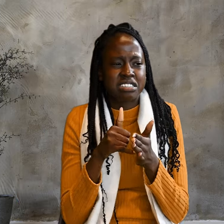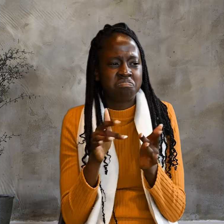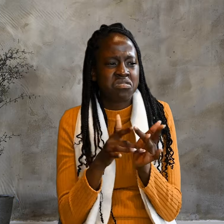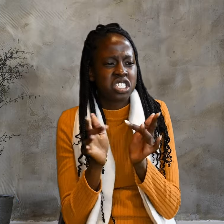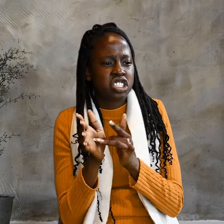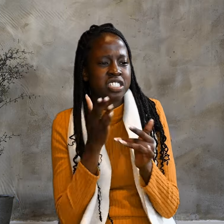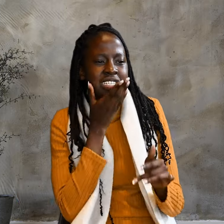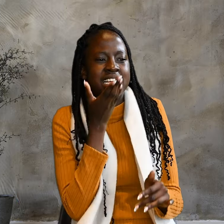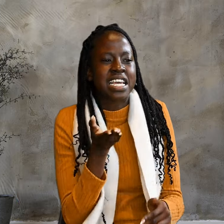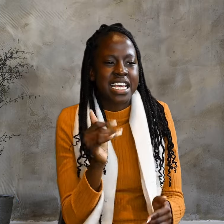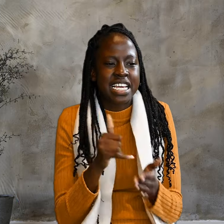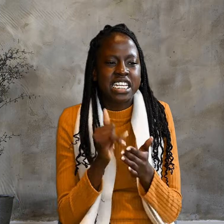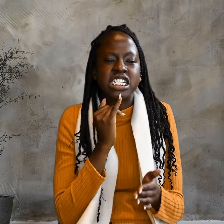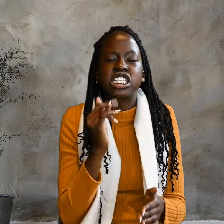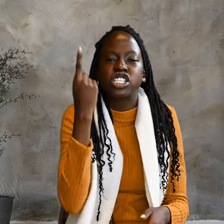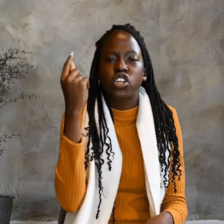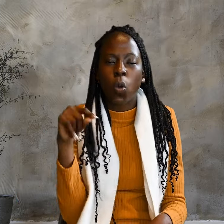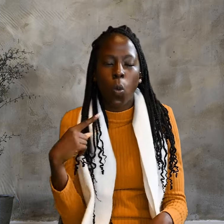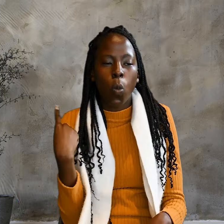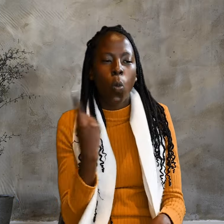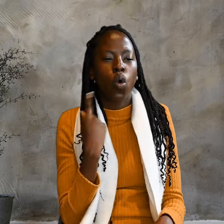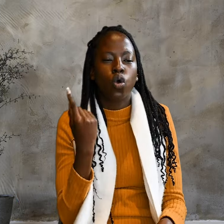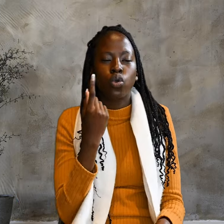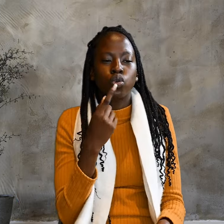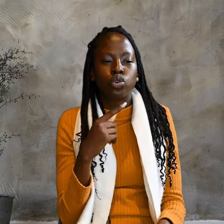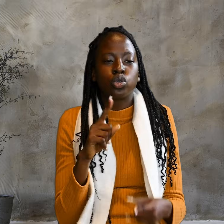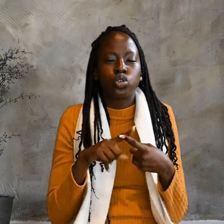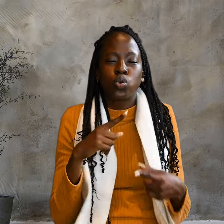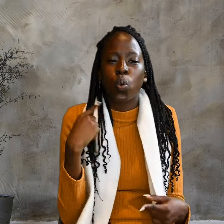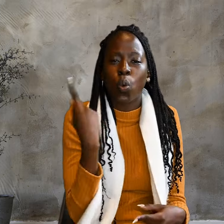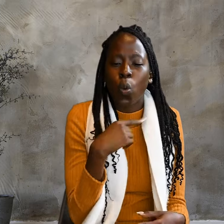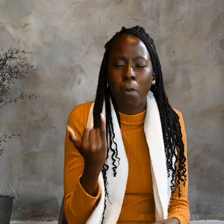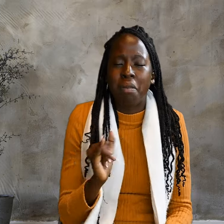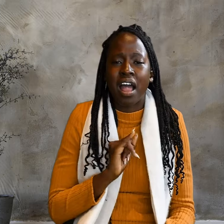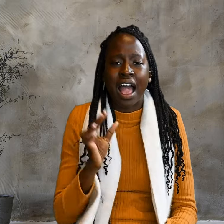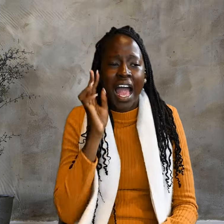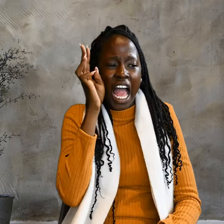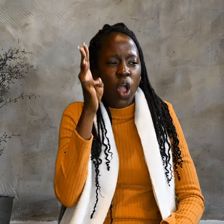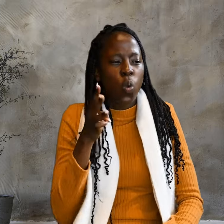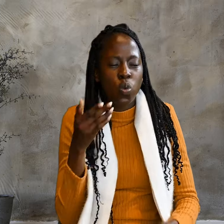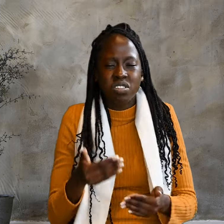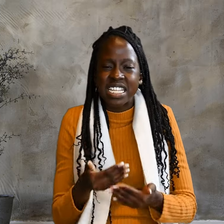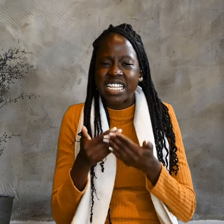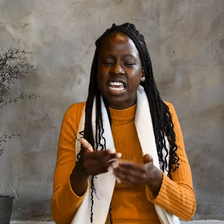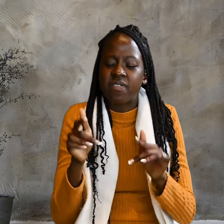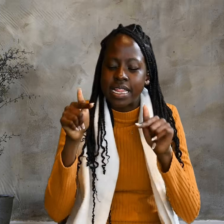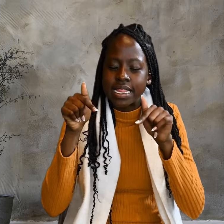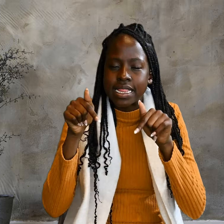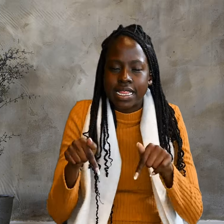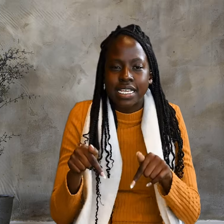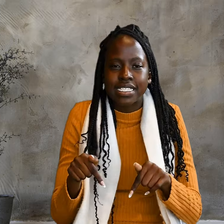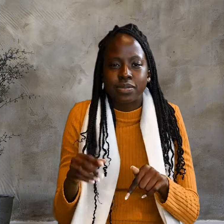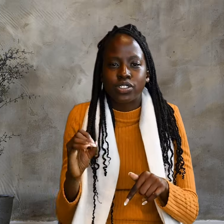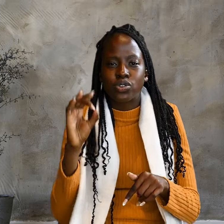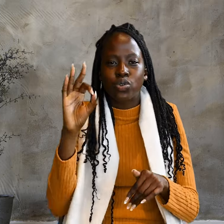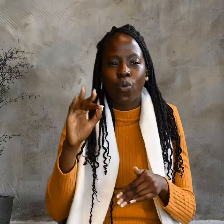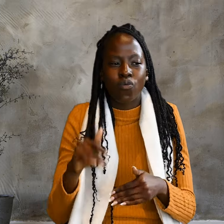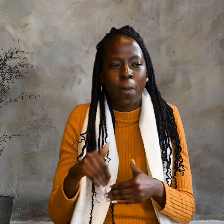Jesus answered, "It is the one whom I will give this piece of bread when I have dipped it in the